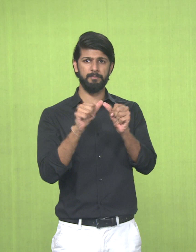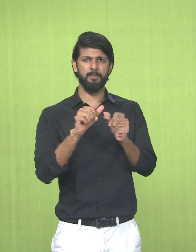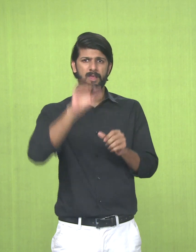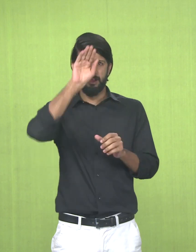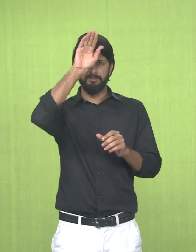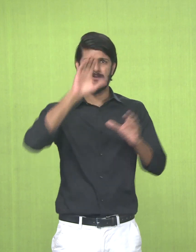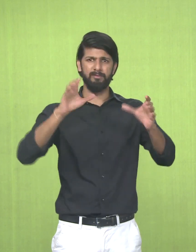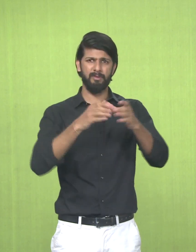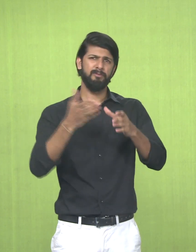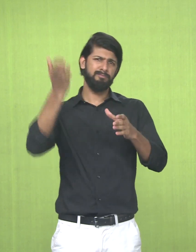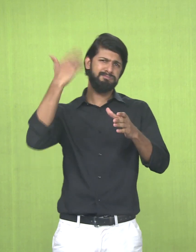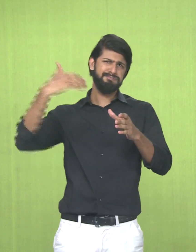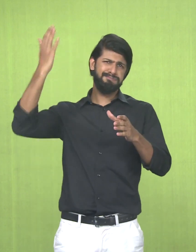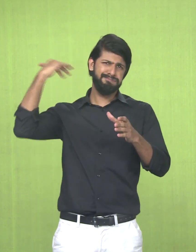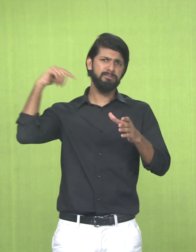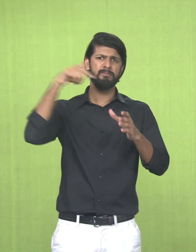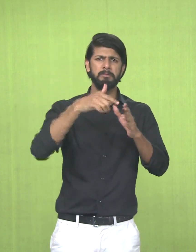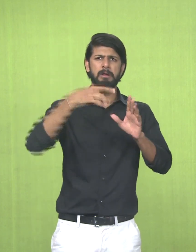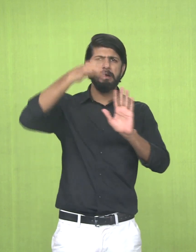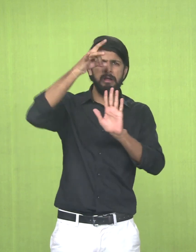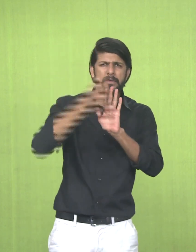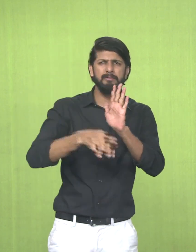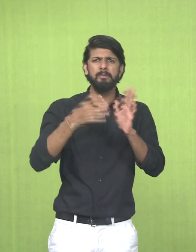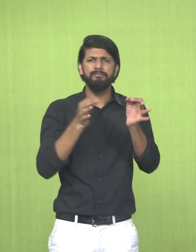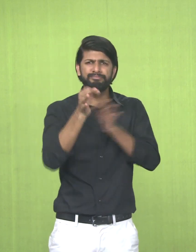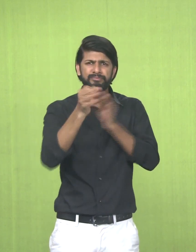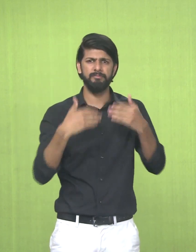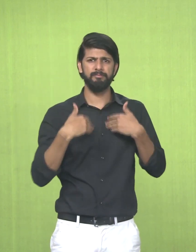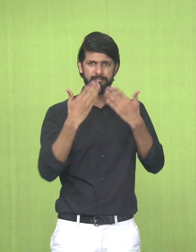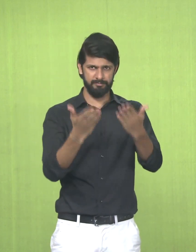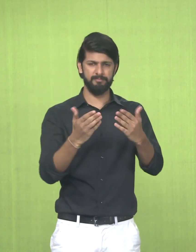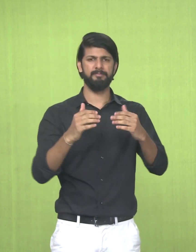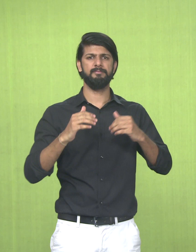Now, we will learn some background about the Gupta dynasty.